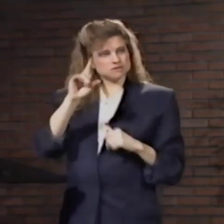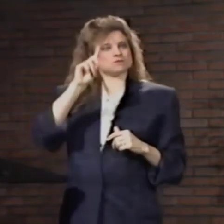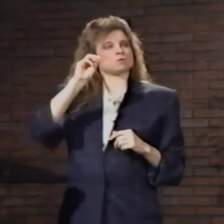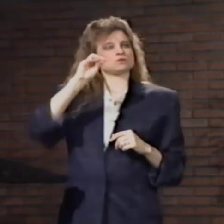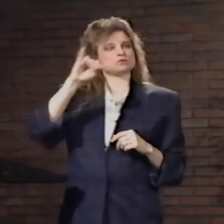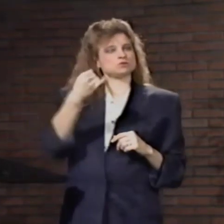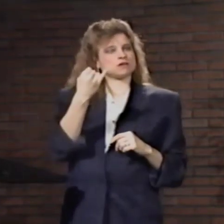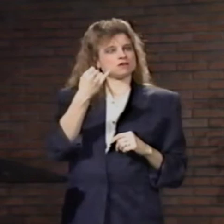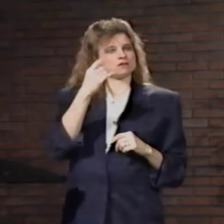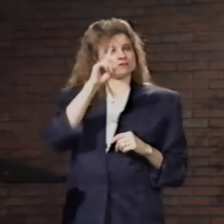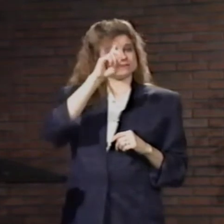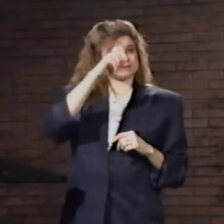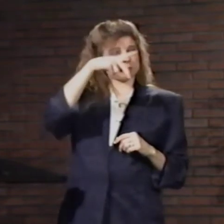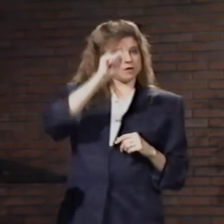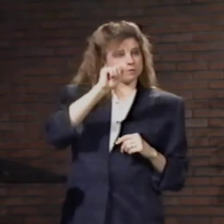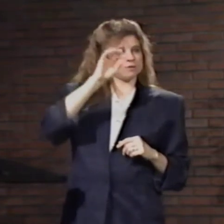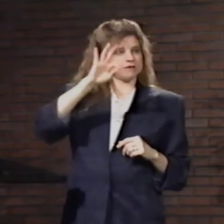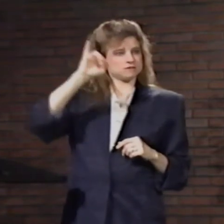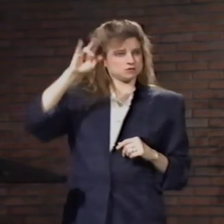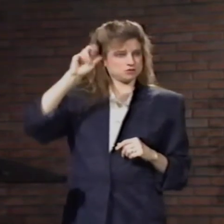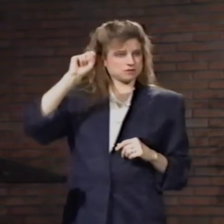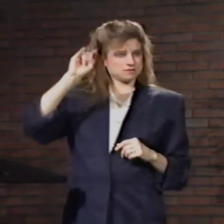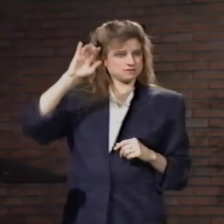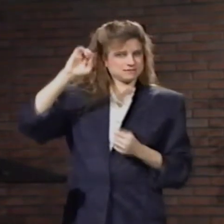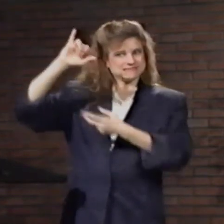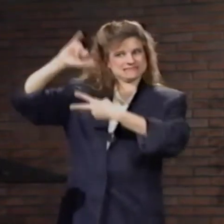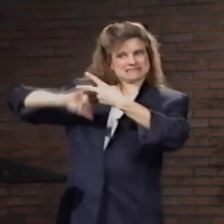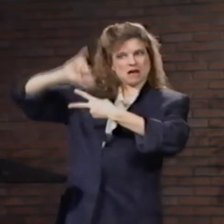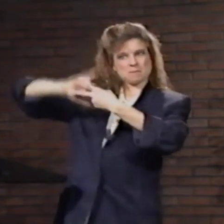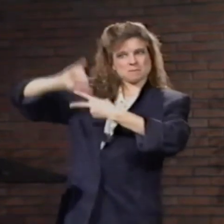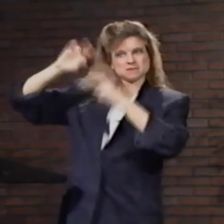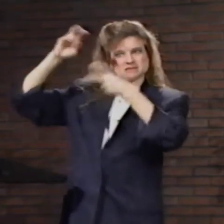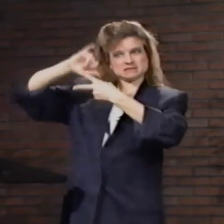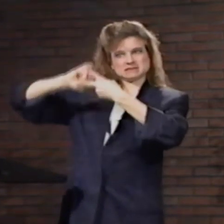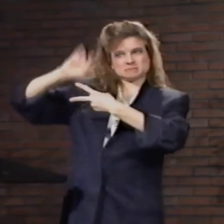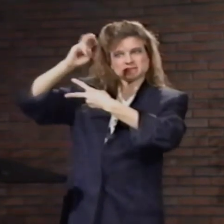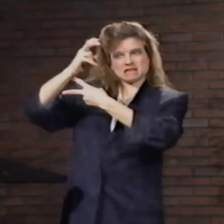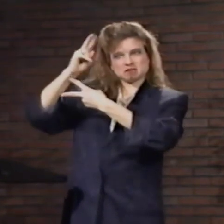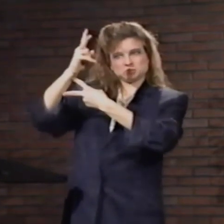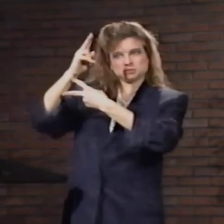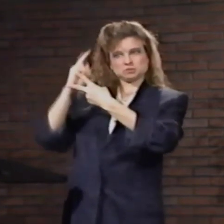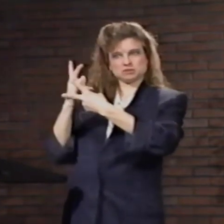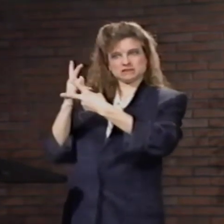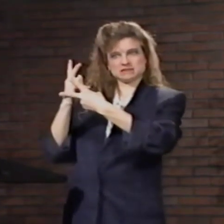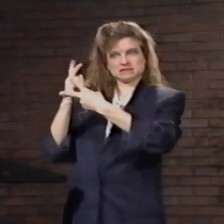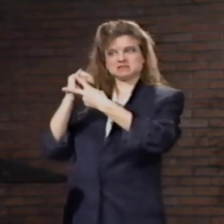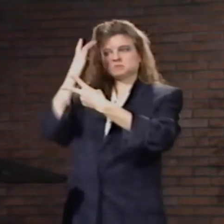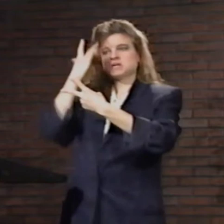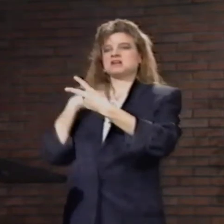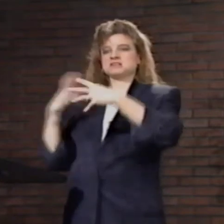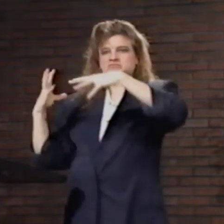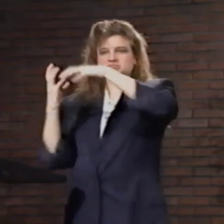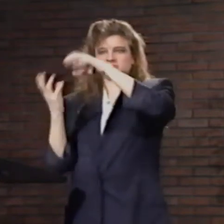because the regulations and enforcements of Titles 2 and 3 are through the Department of Justice, the